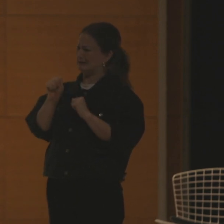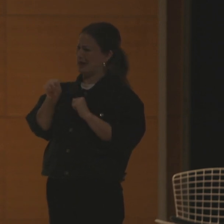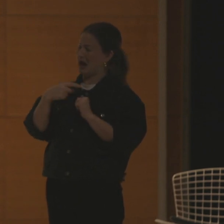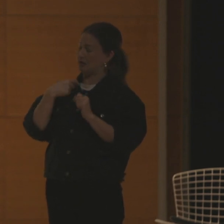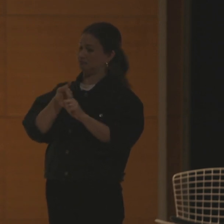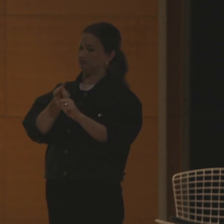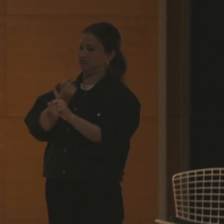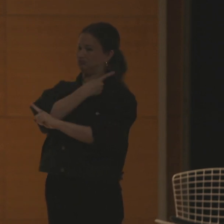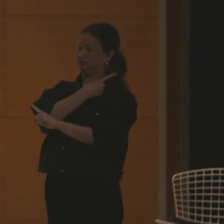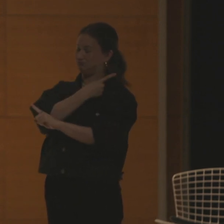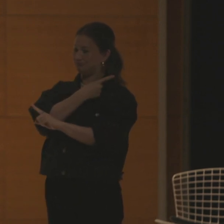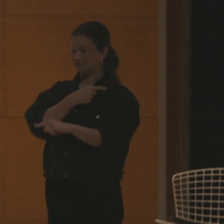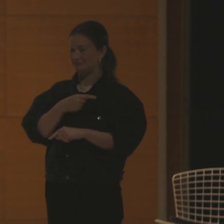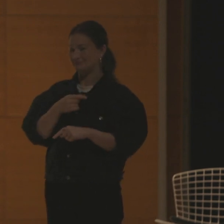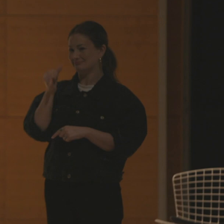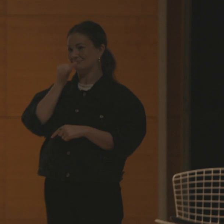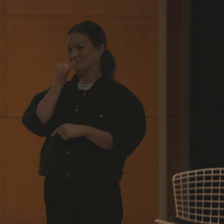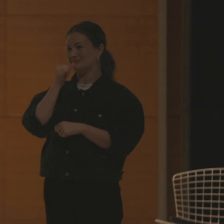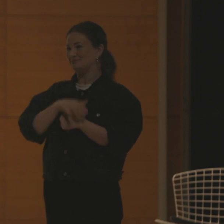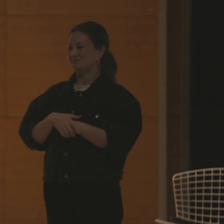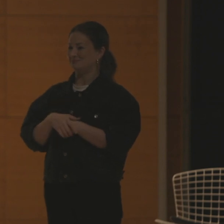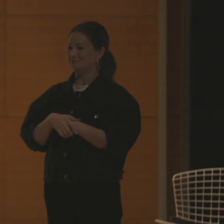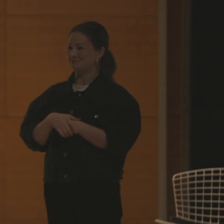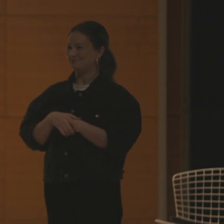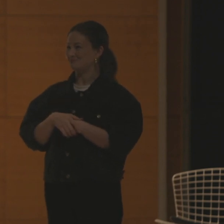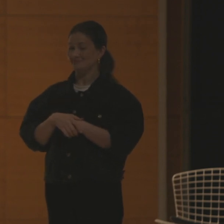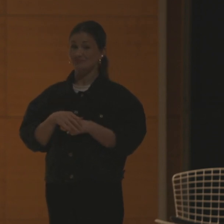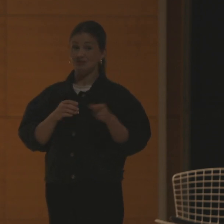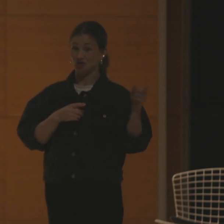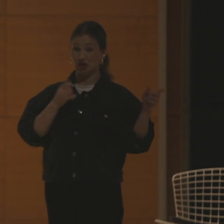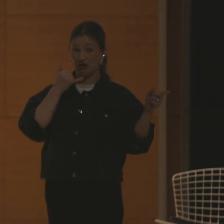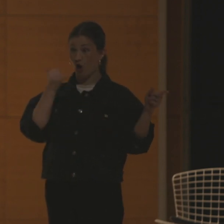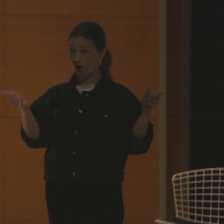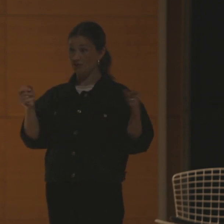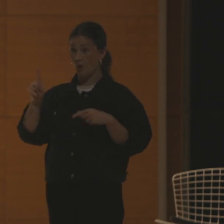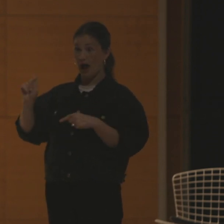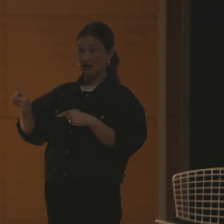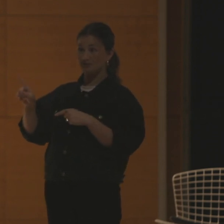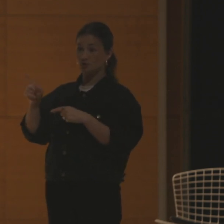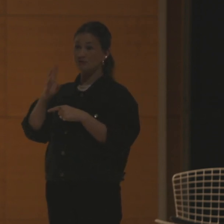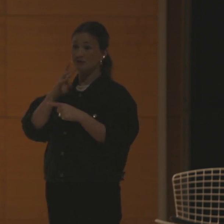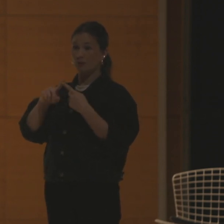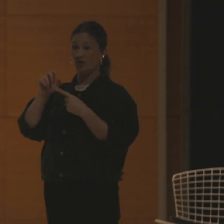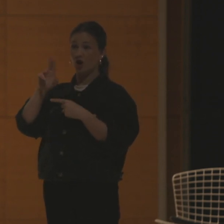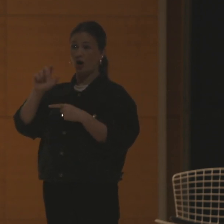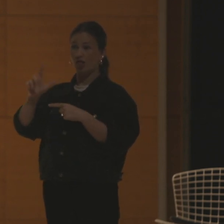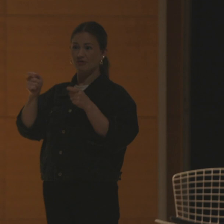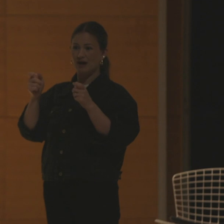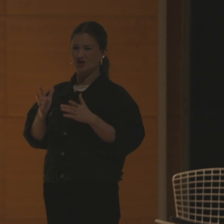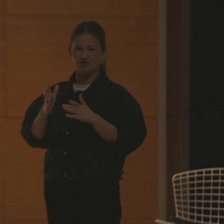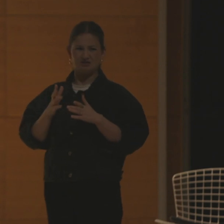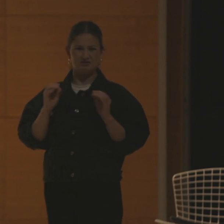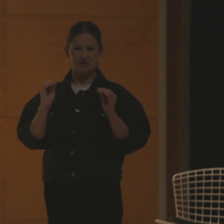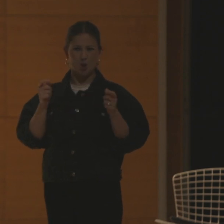I really went out on a limb for that one. She called them and she asked to speak to Carl, the manager, and they were like, there's no manager